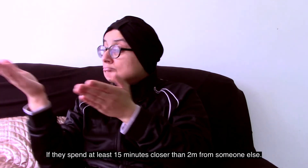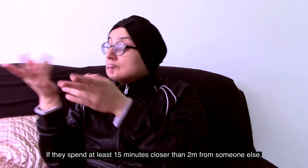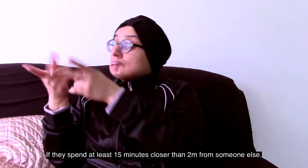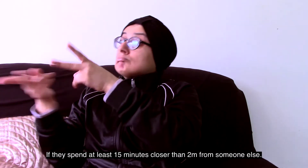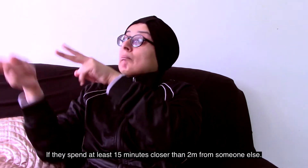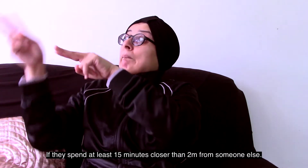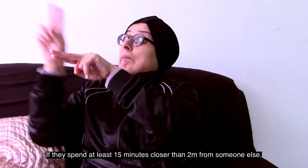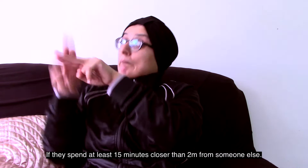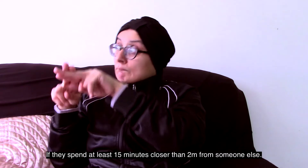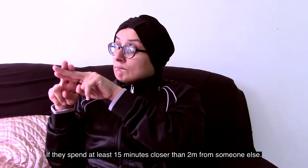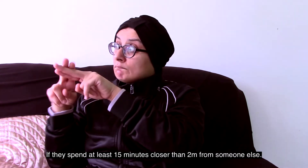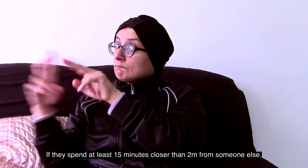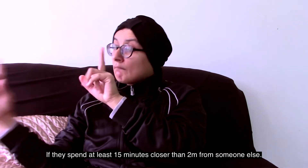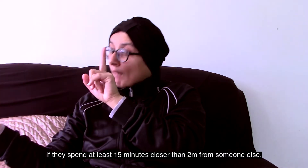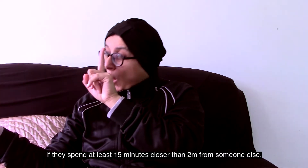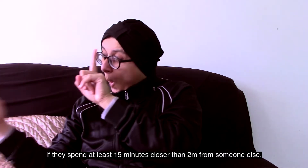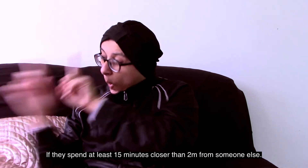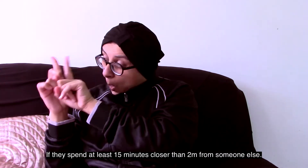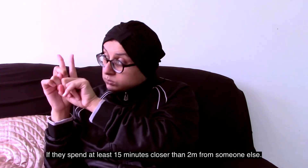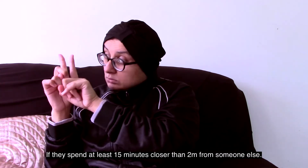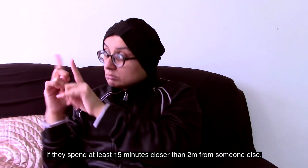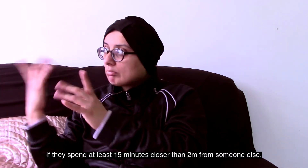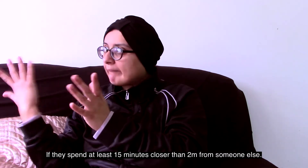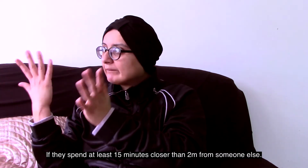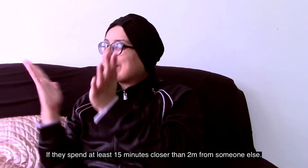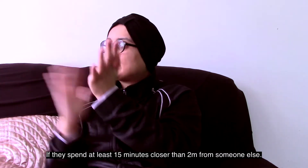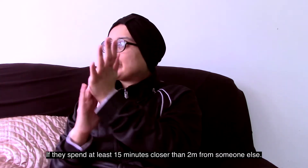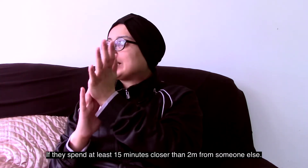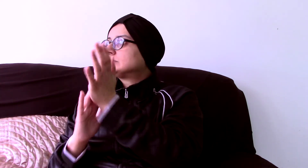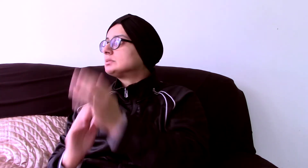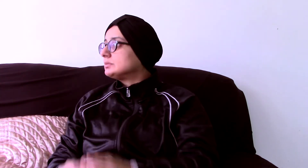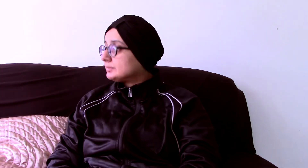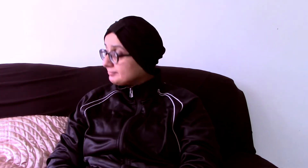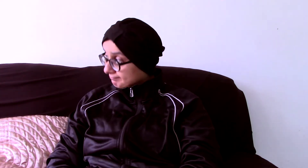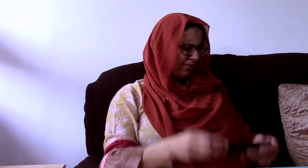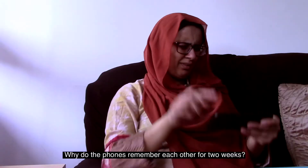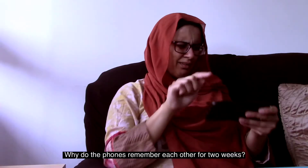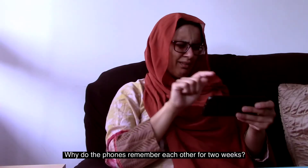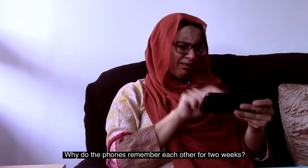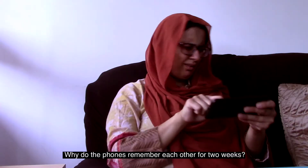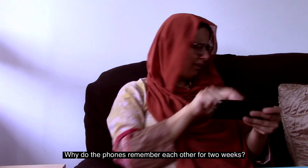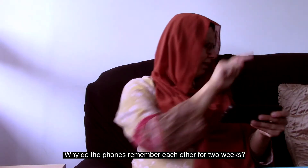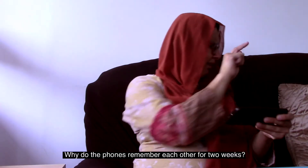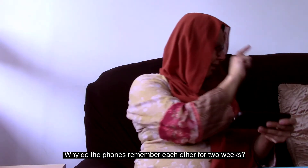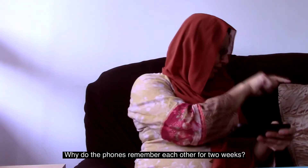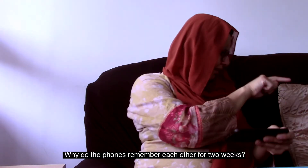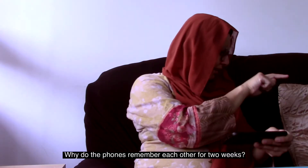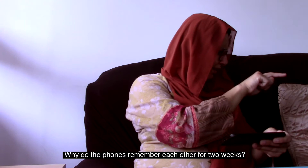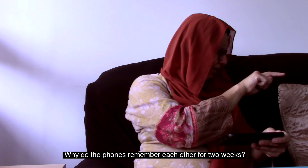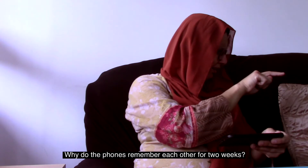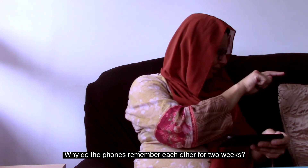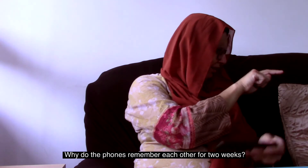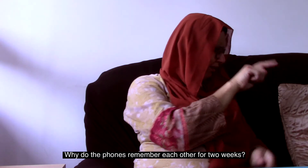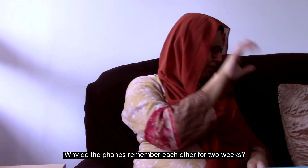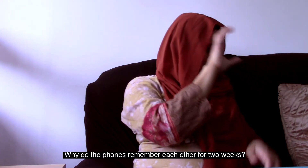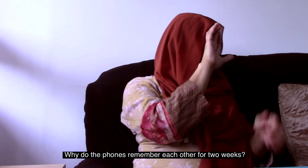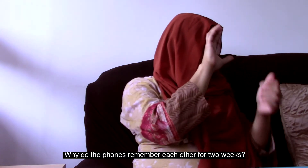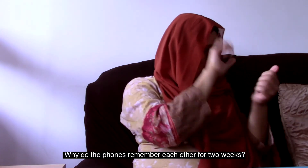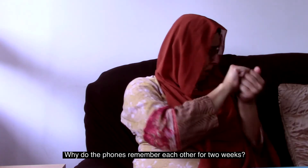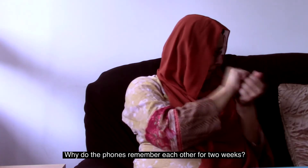from someone else. Why do the